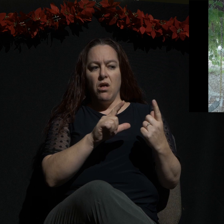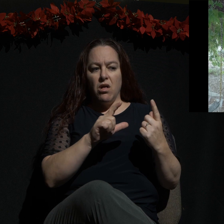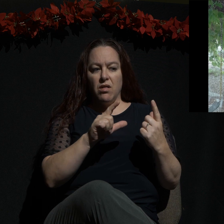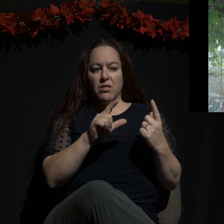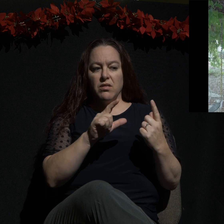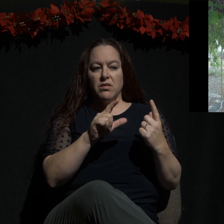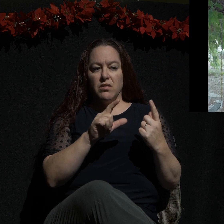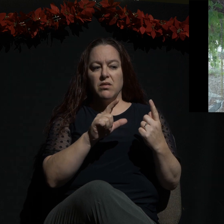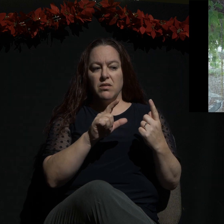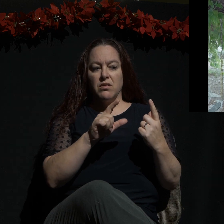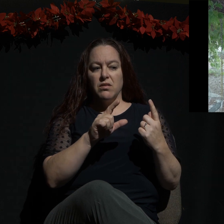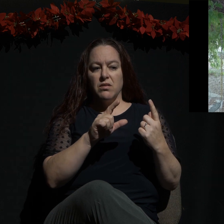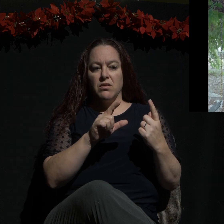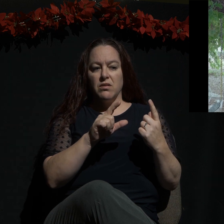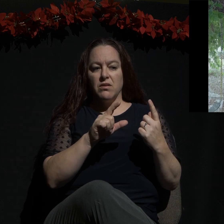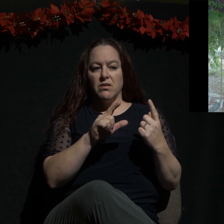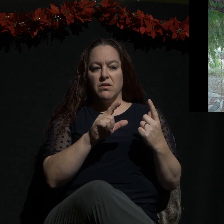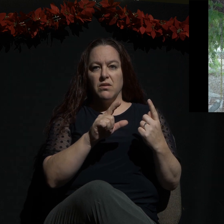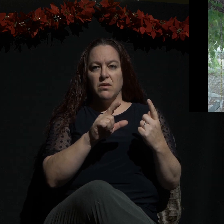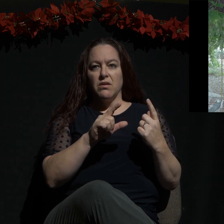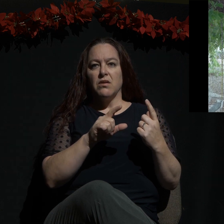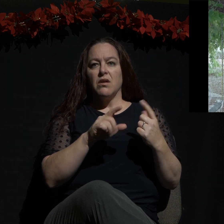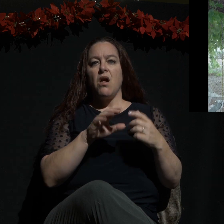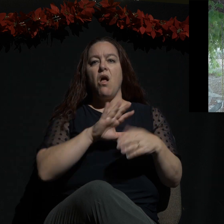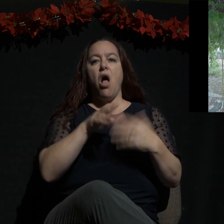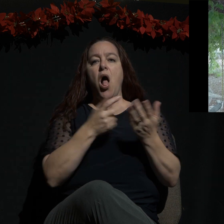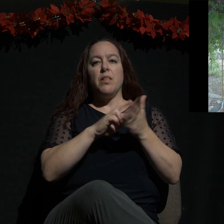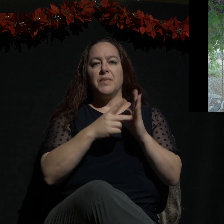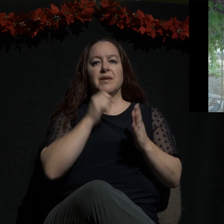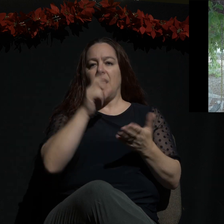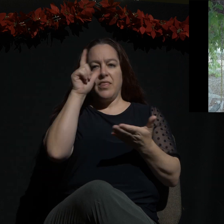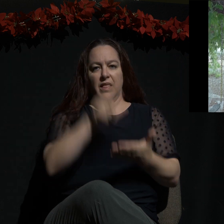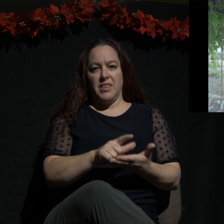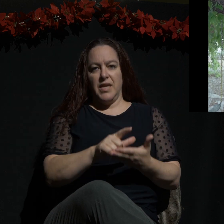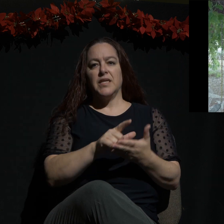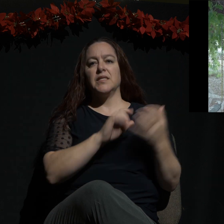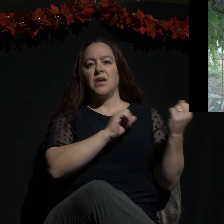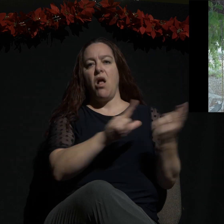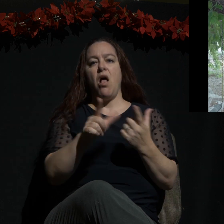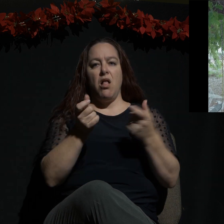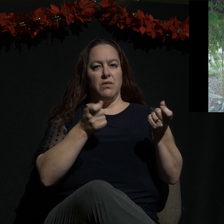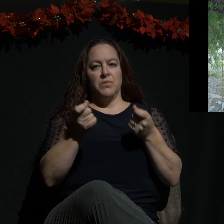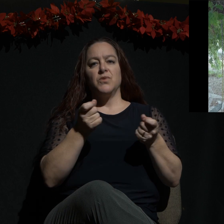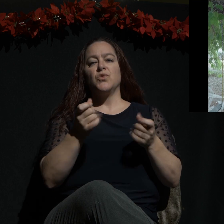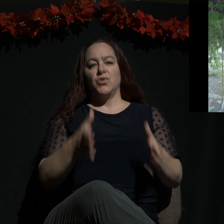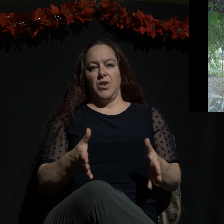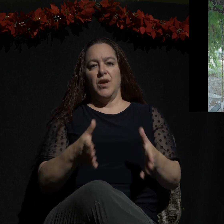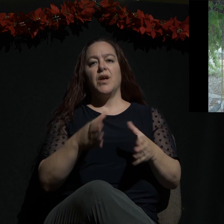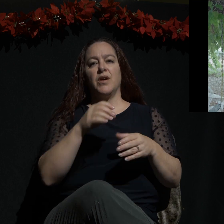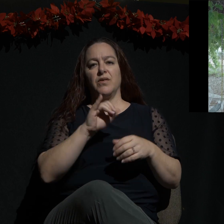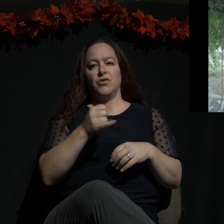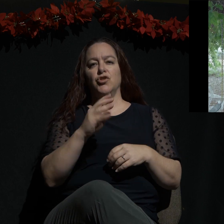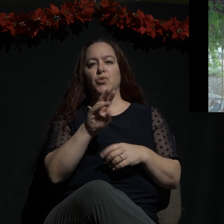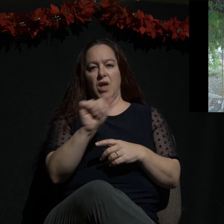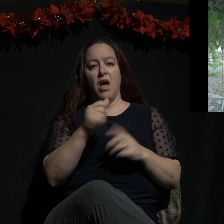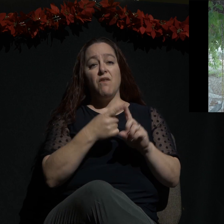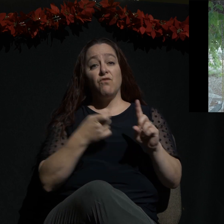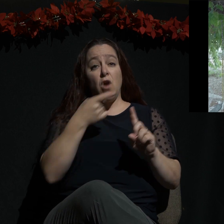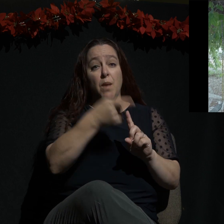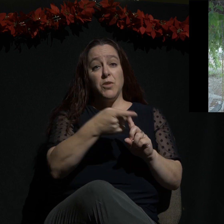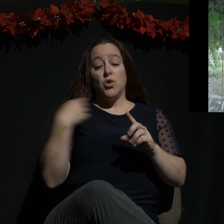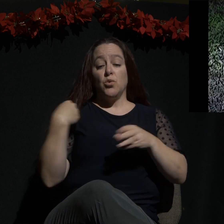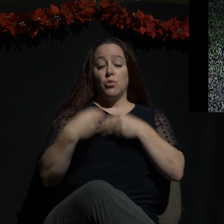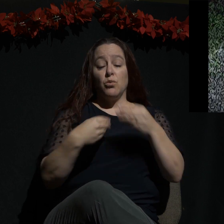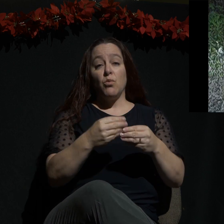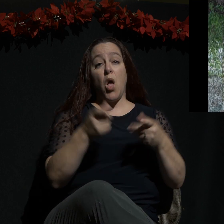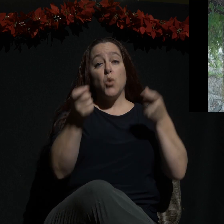means the least among the rulers of Judah. For out of you will come a ruler